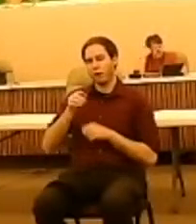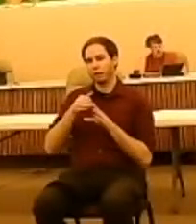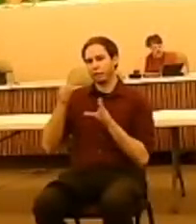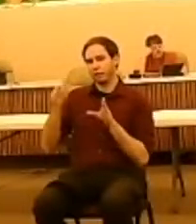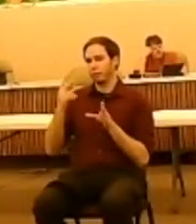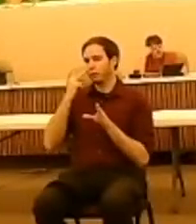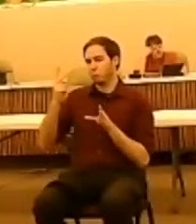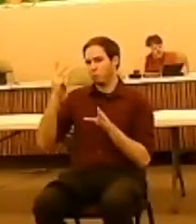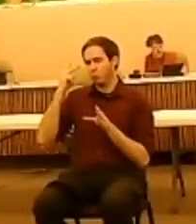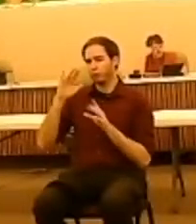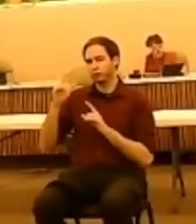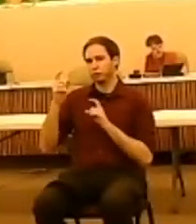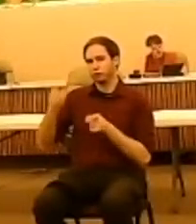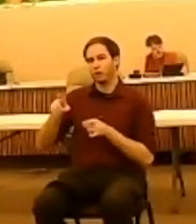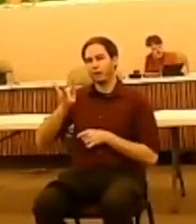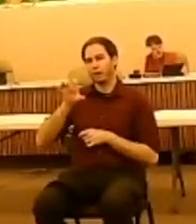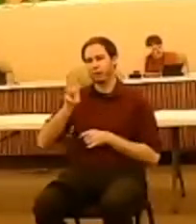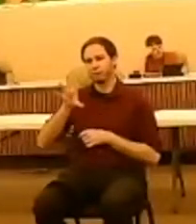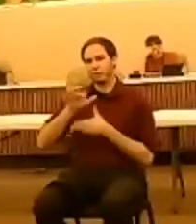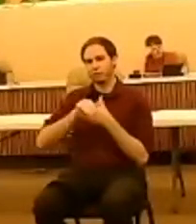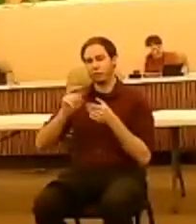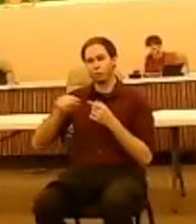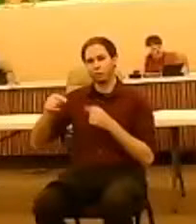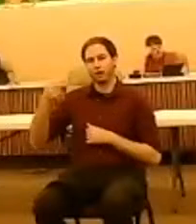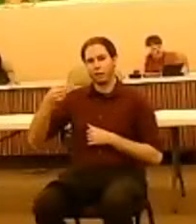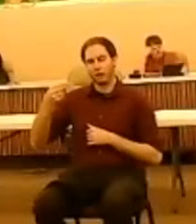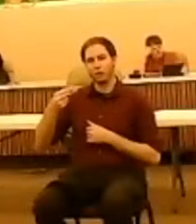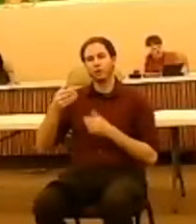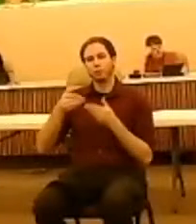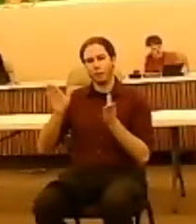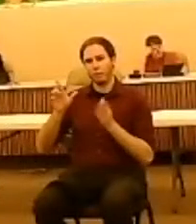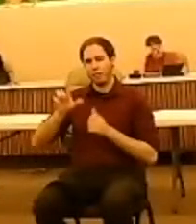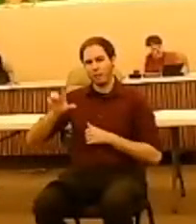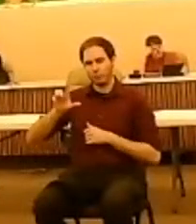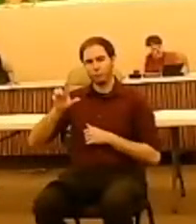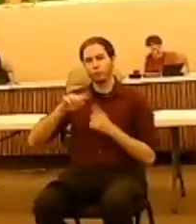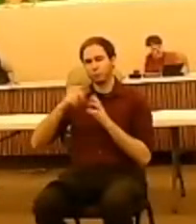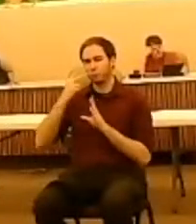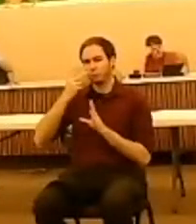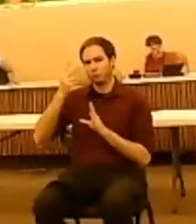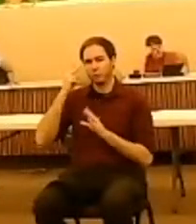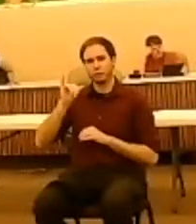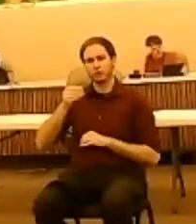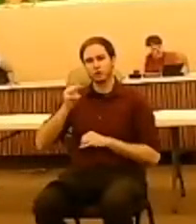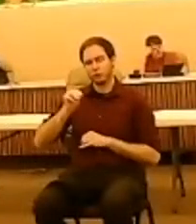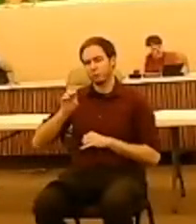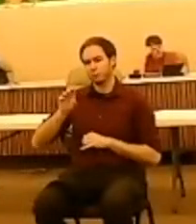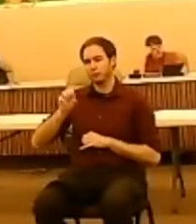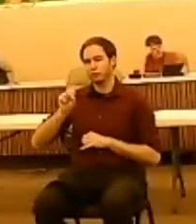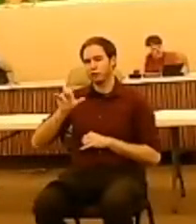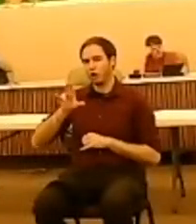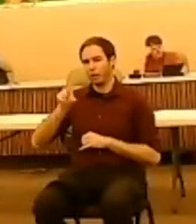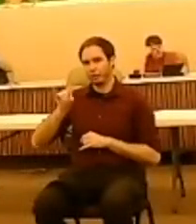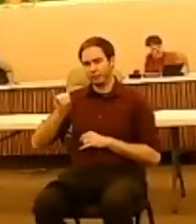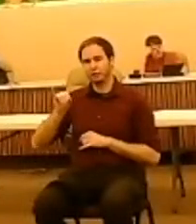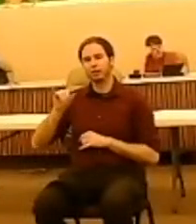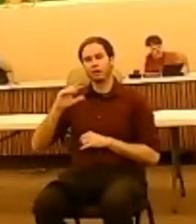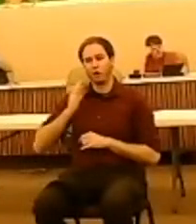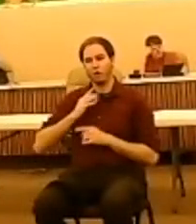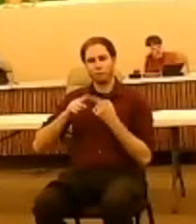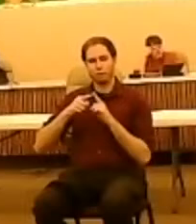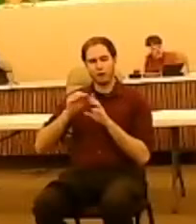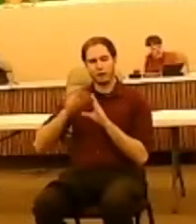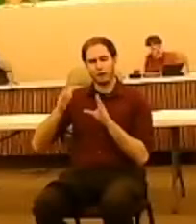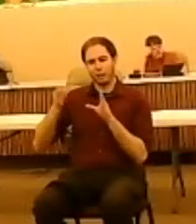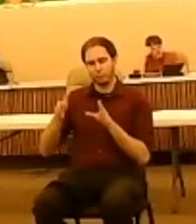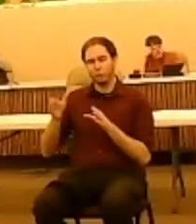has donated $865 to the Henrietta Public Library in memory of Jim Scarnati, our friend and neighbor, and whereas